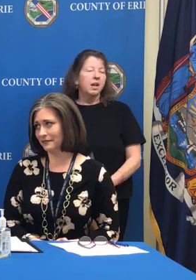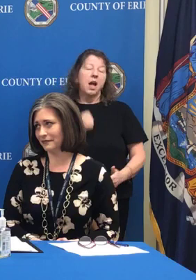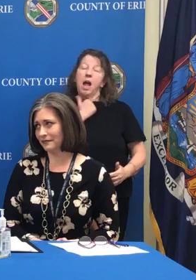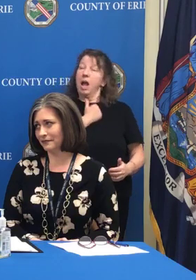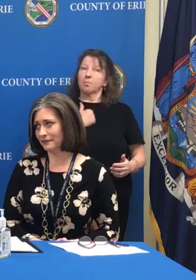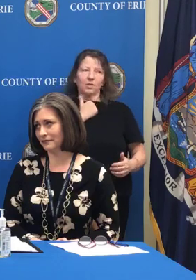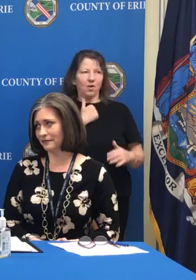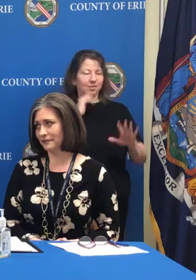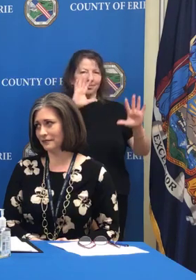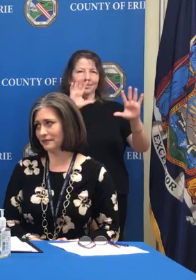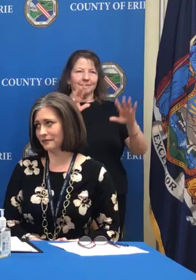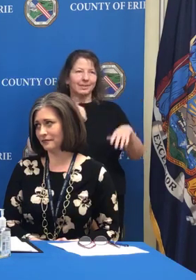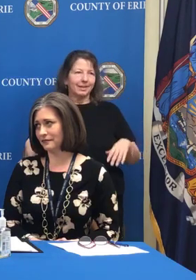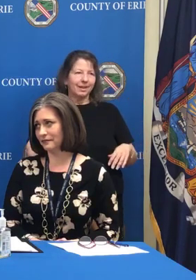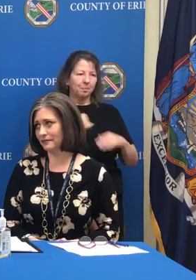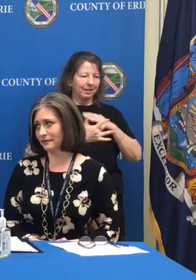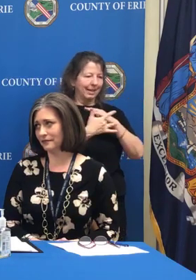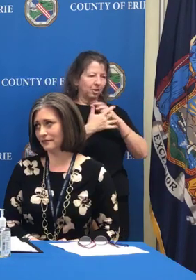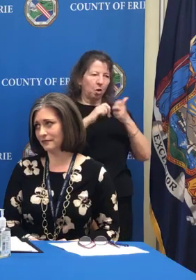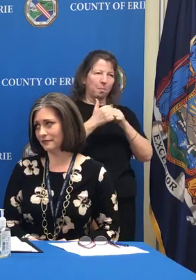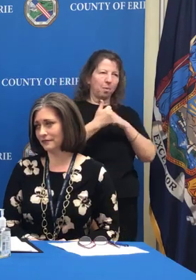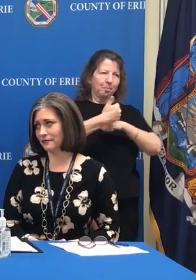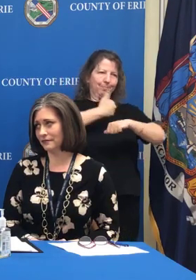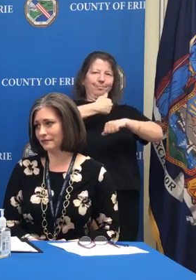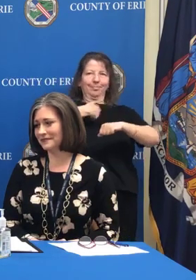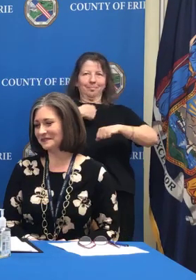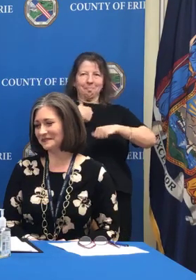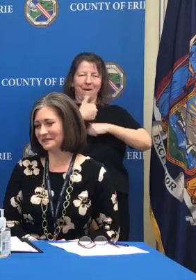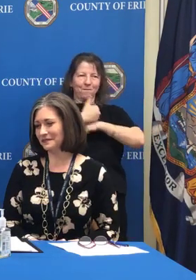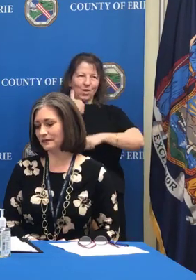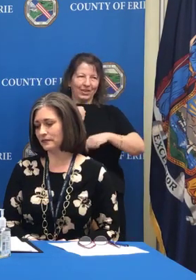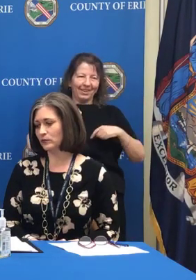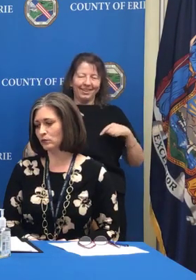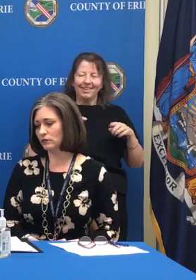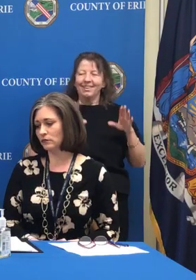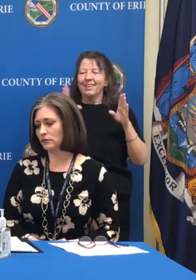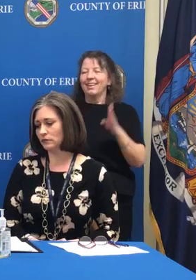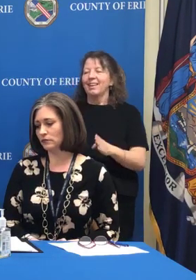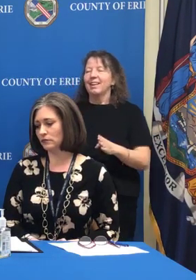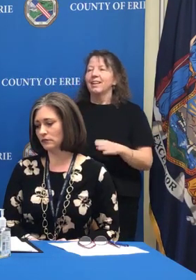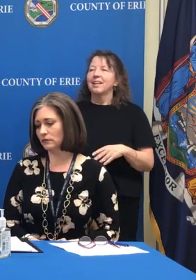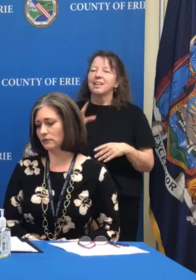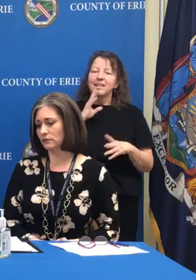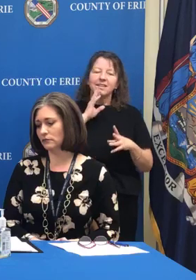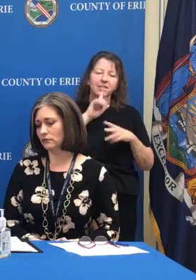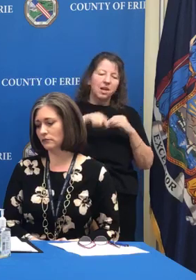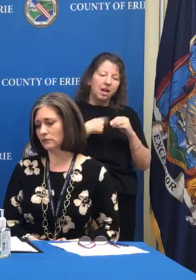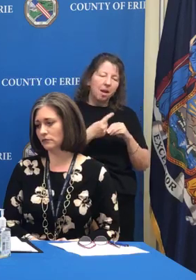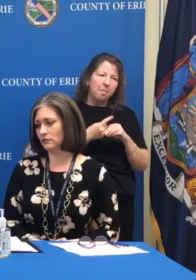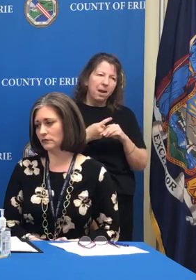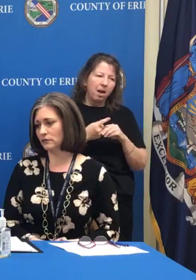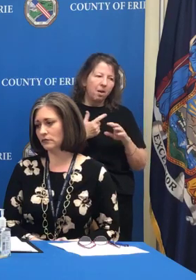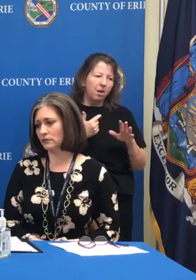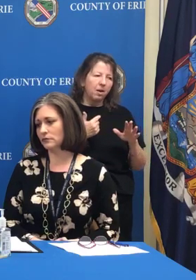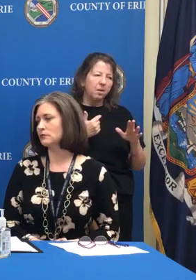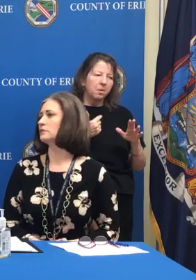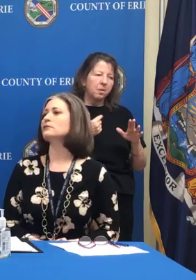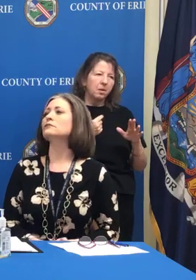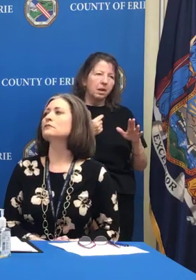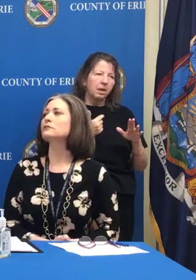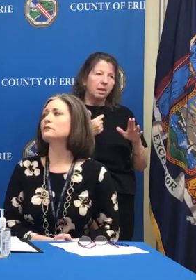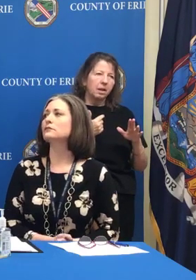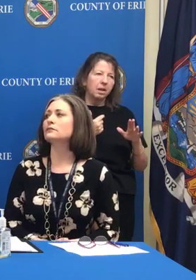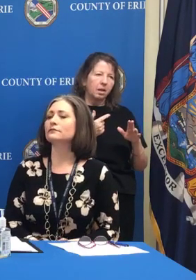sorry. Technical errors and all mine. In regards to the difficulty with doing new